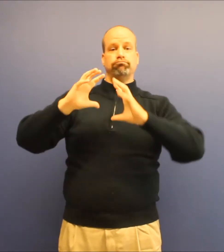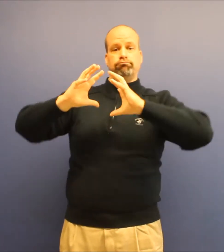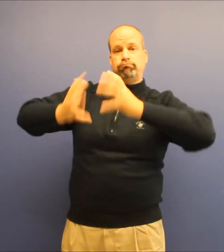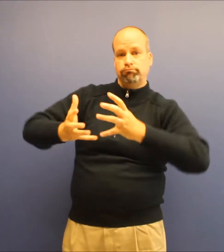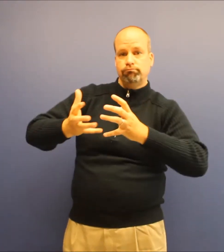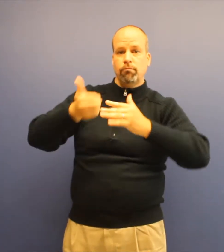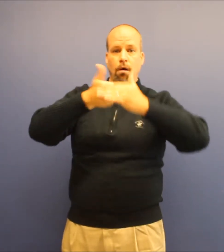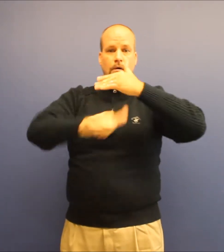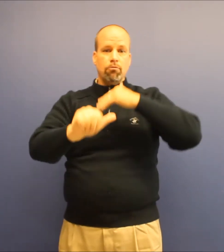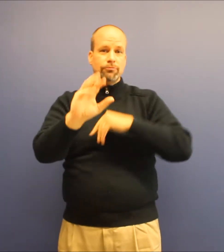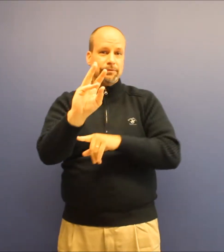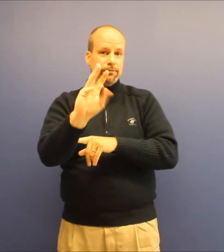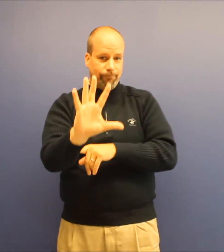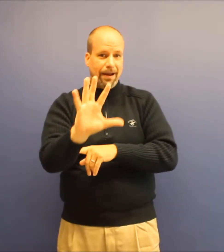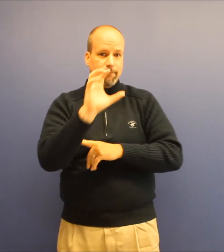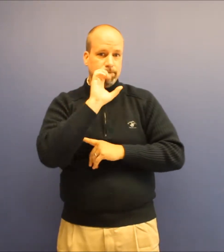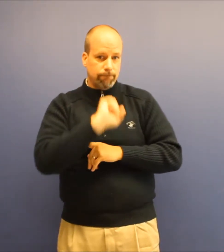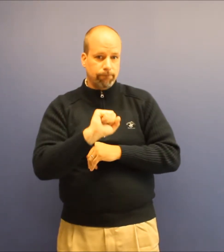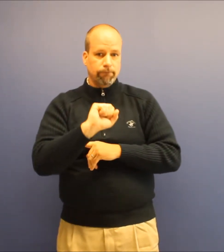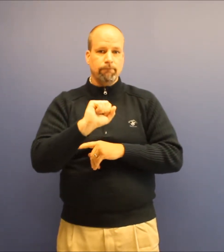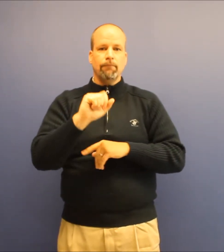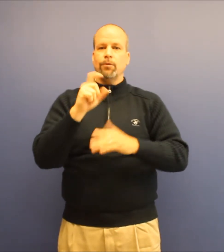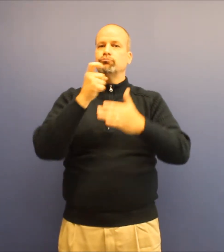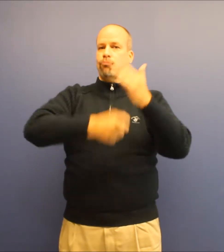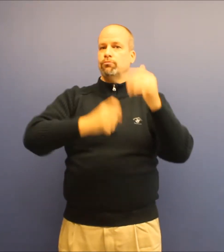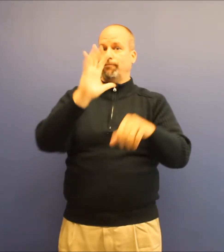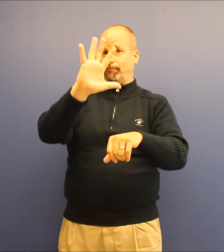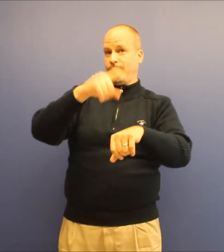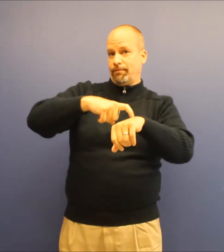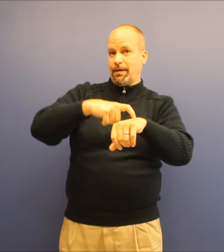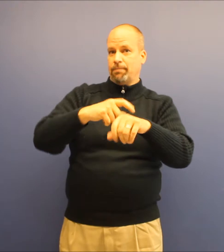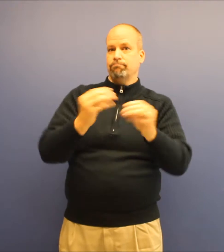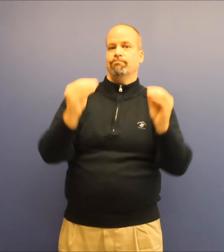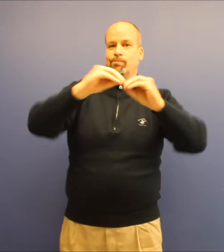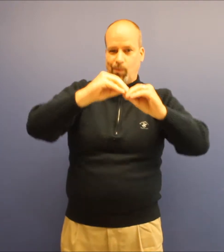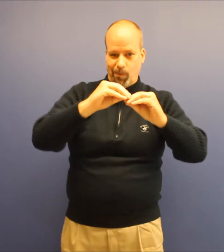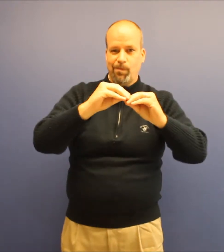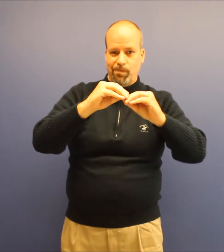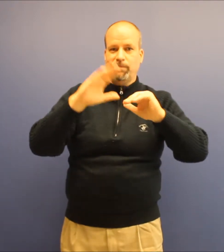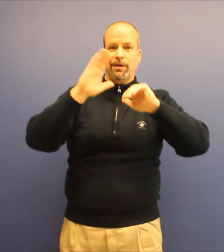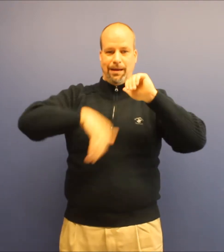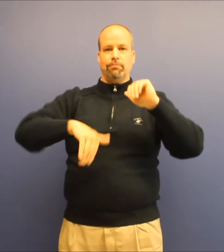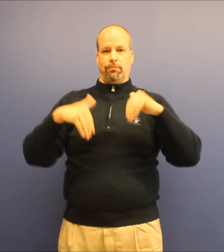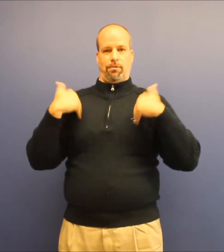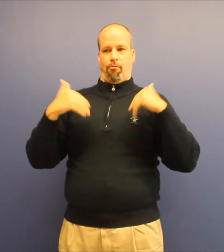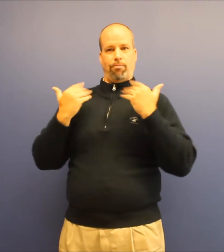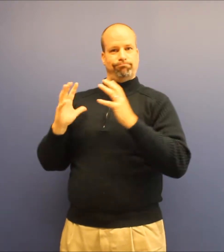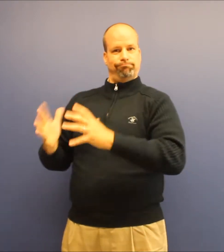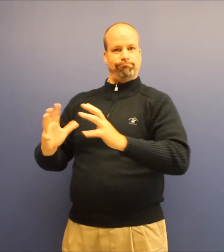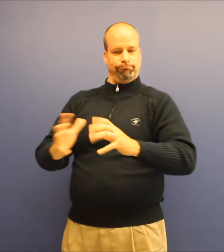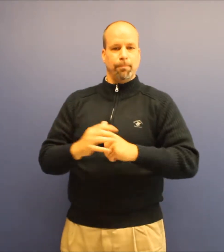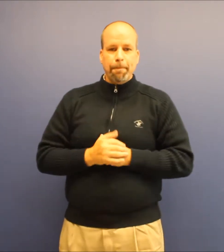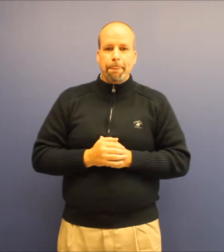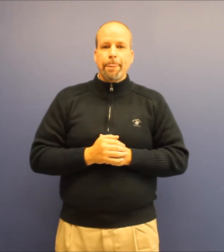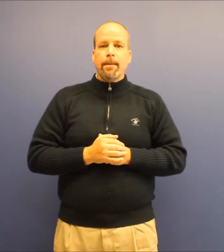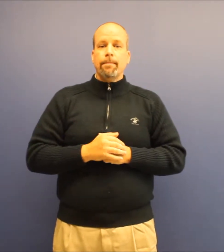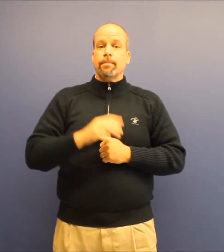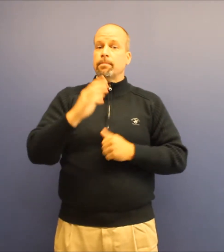The oldest people under 65 can be charged 5 times more than the youngest, maybe more depending on